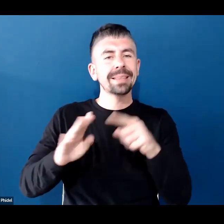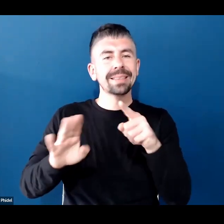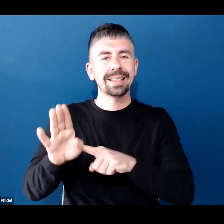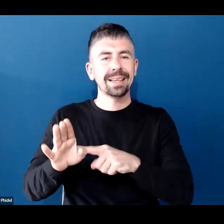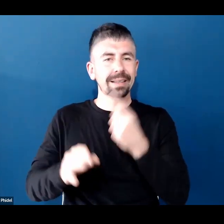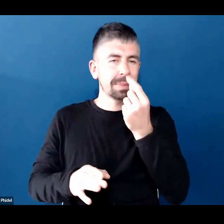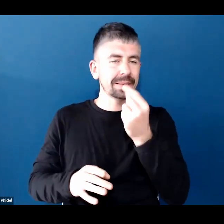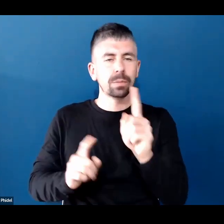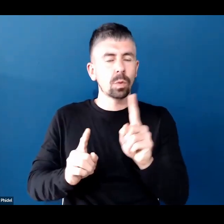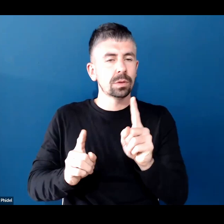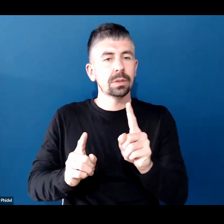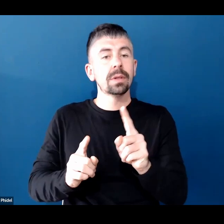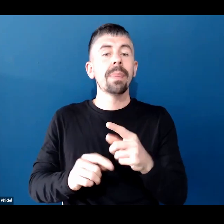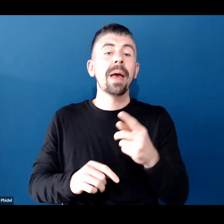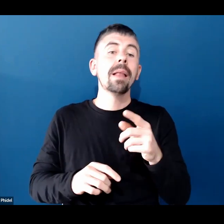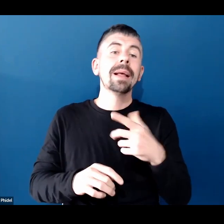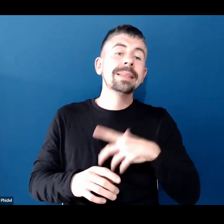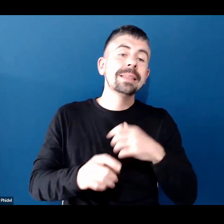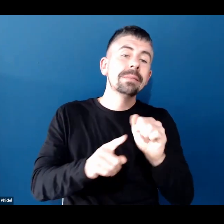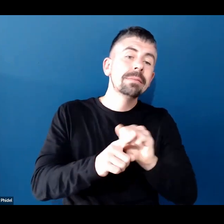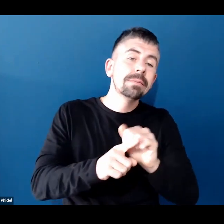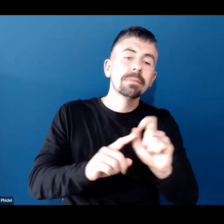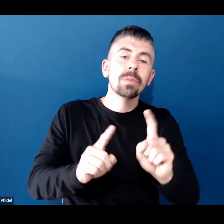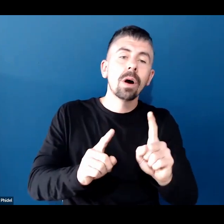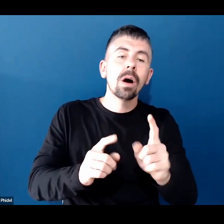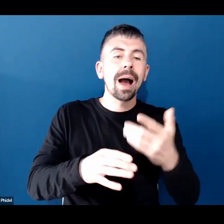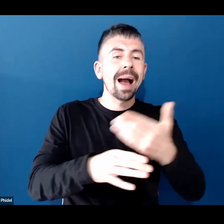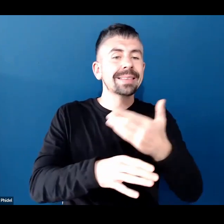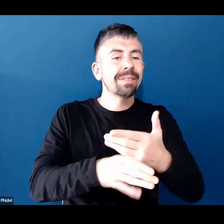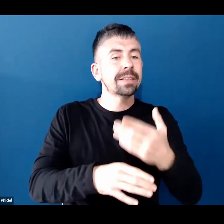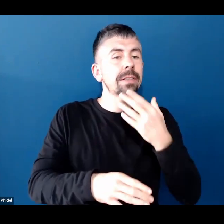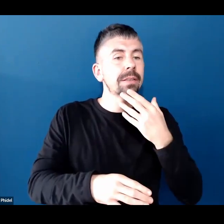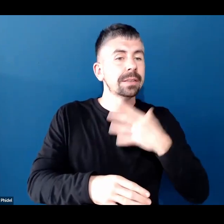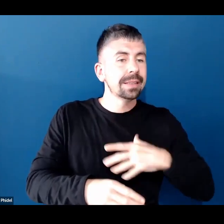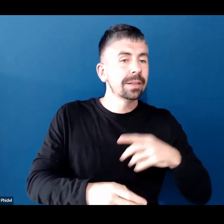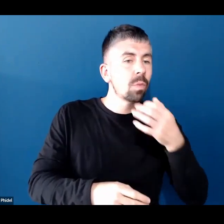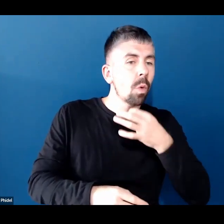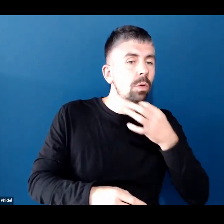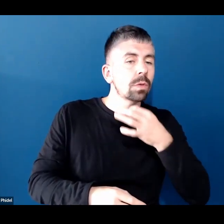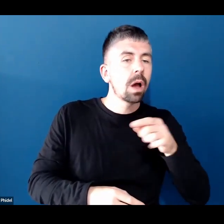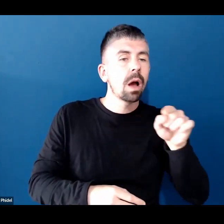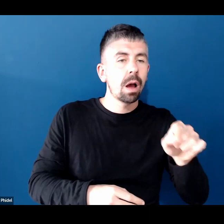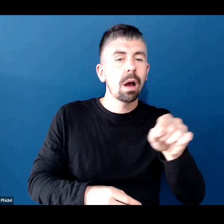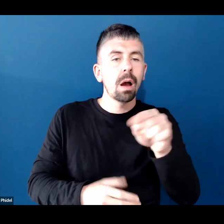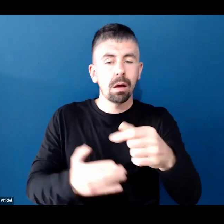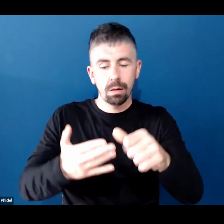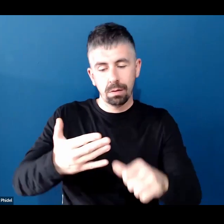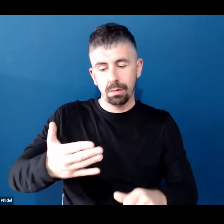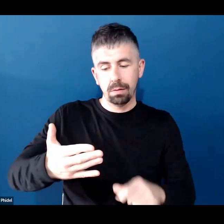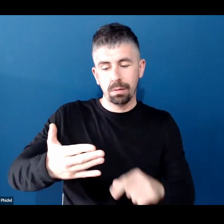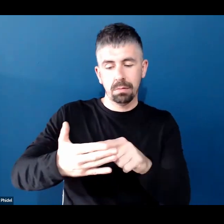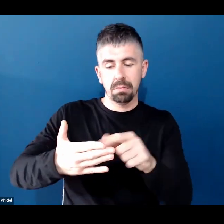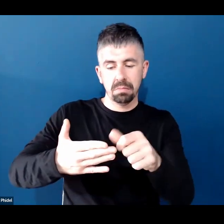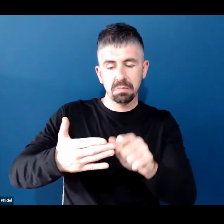Then second, you would look at like all the activities that require this resource. And then you would ask yourself, you know, make a list of from the